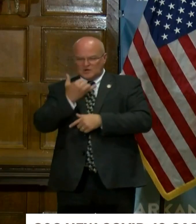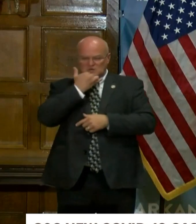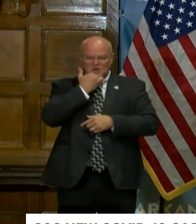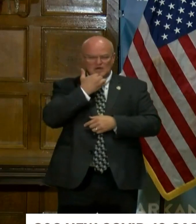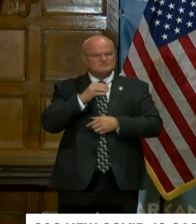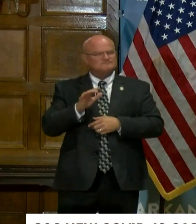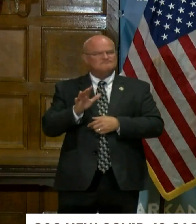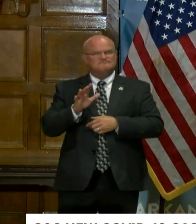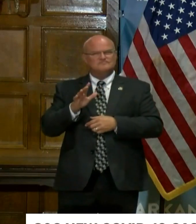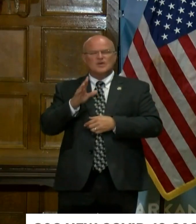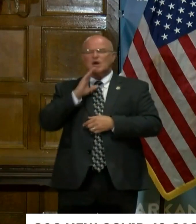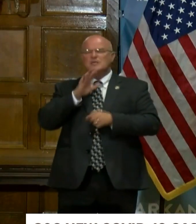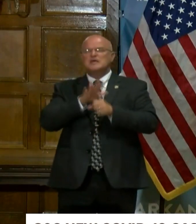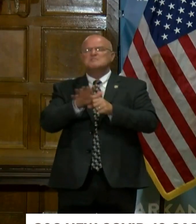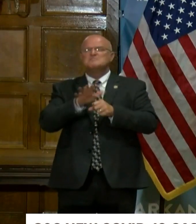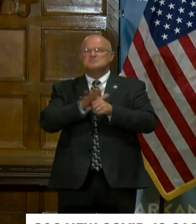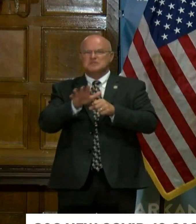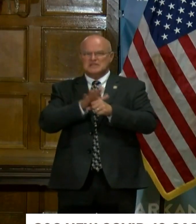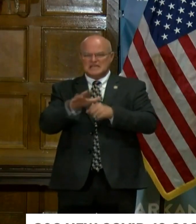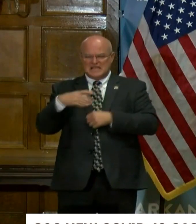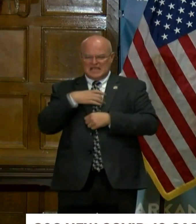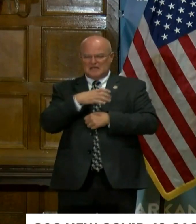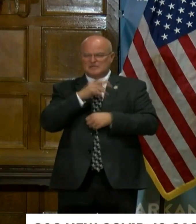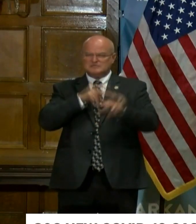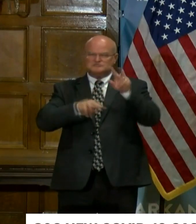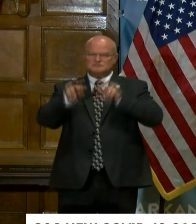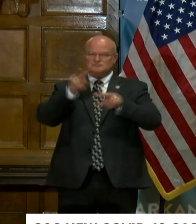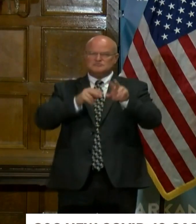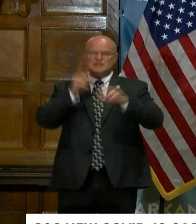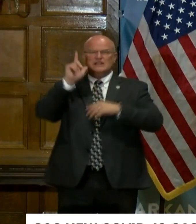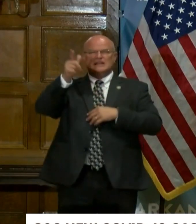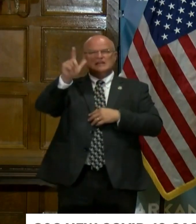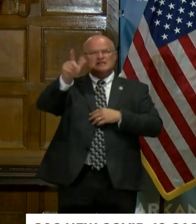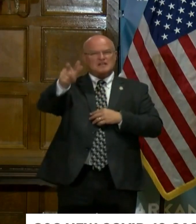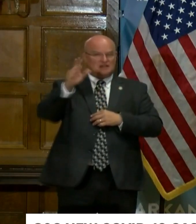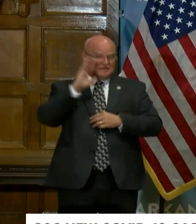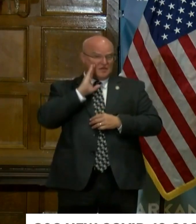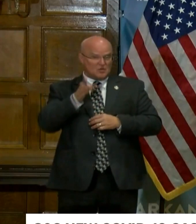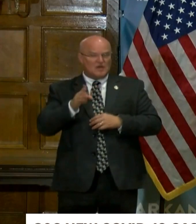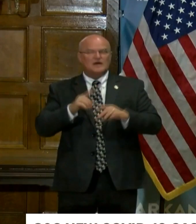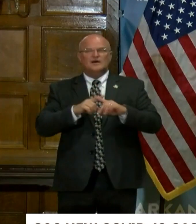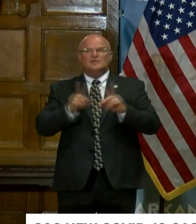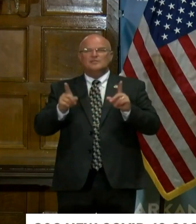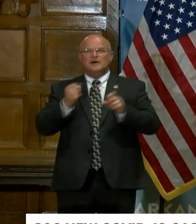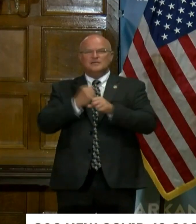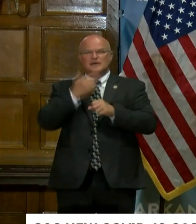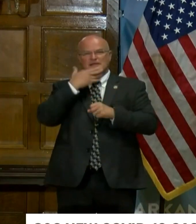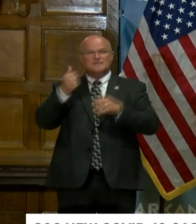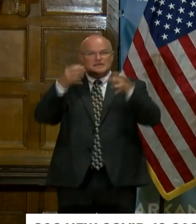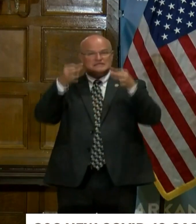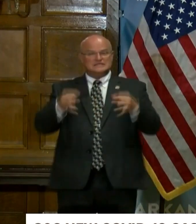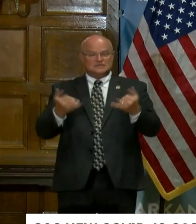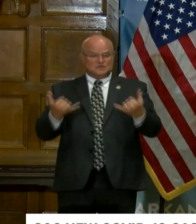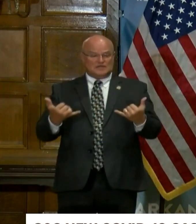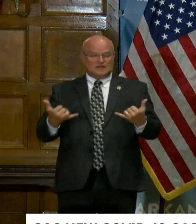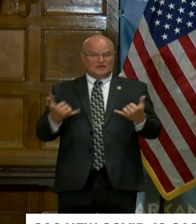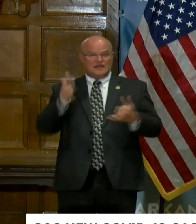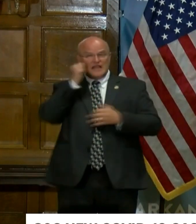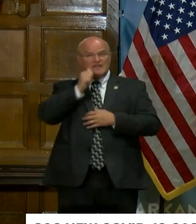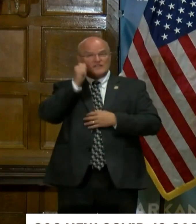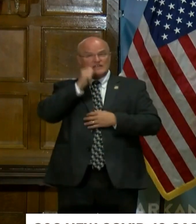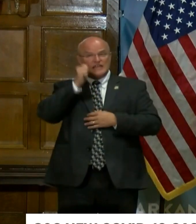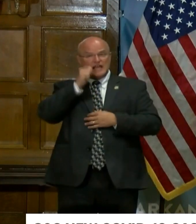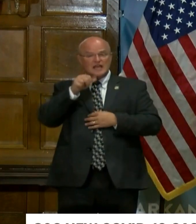wrong? There's going to be plenty of commissions that look at this after the fact. But we make the best judgment we can every